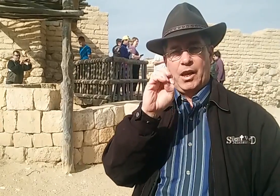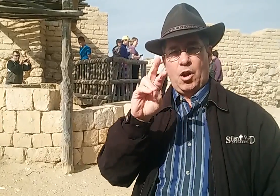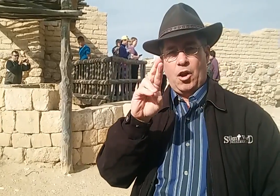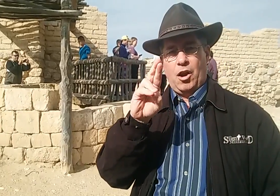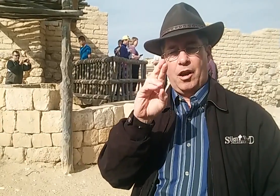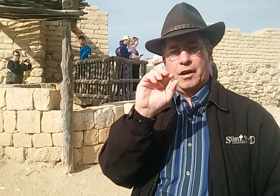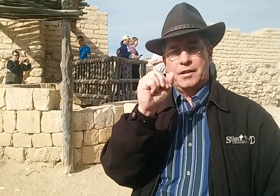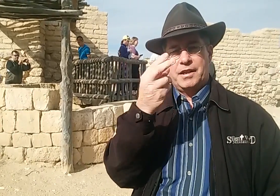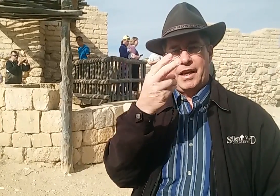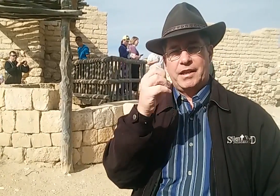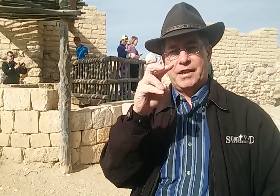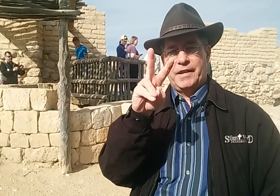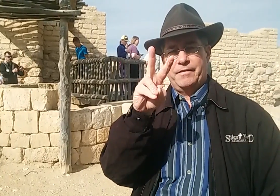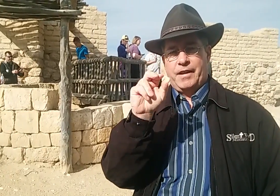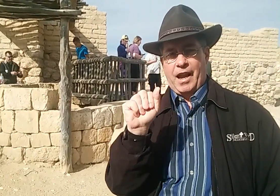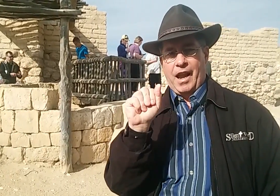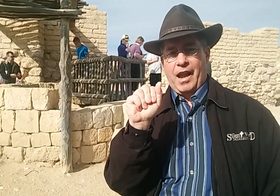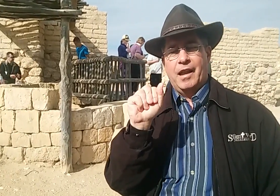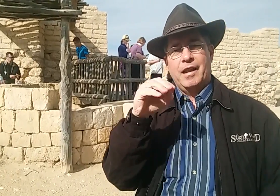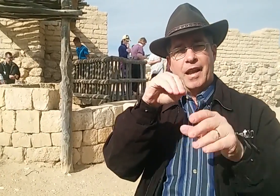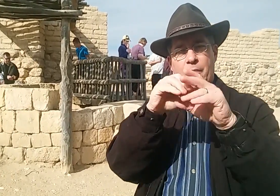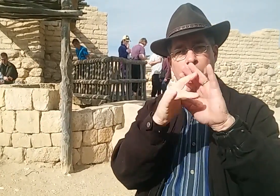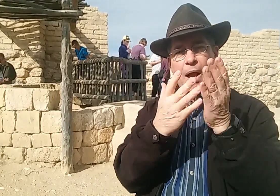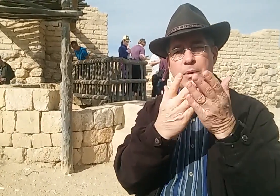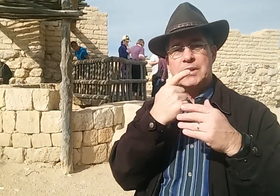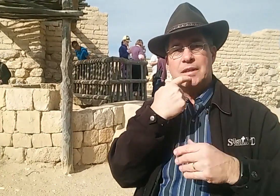So here we are in Beersheba, called Beersheba.